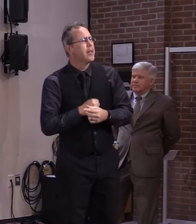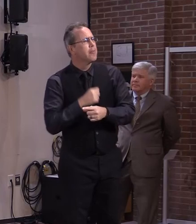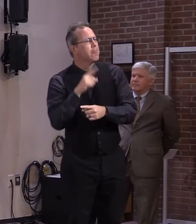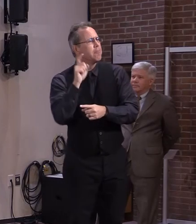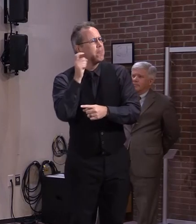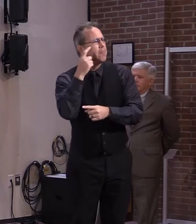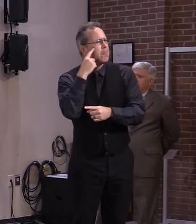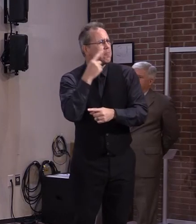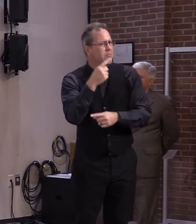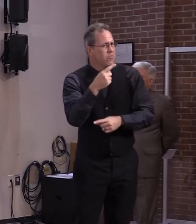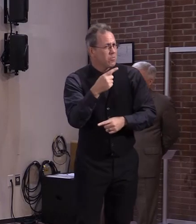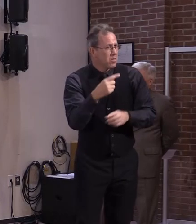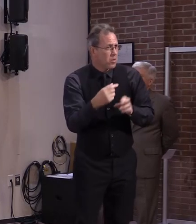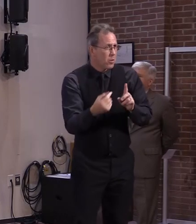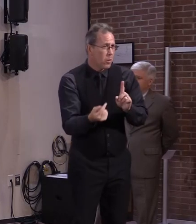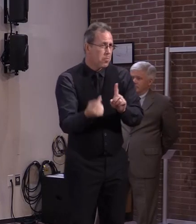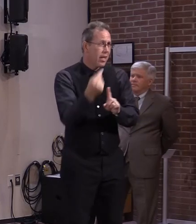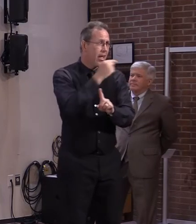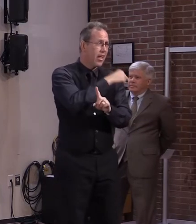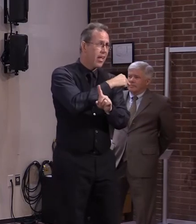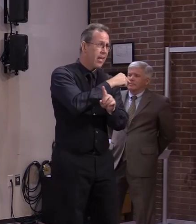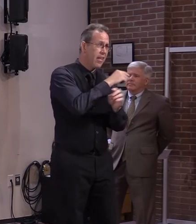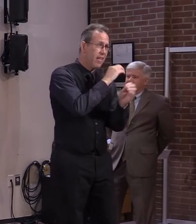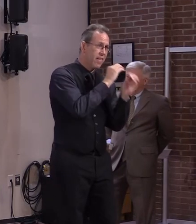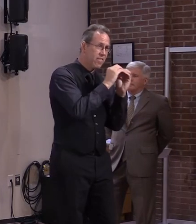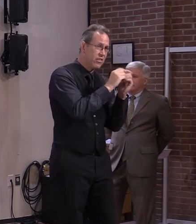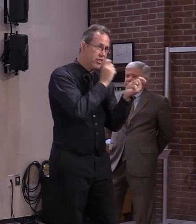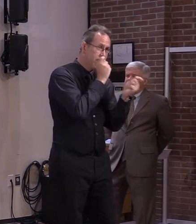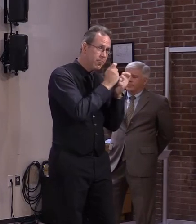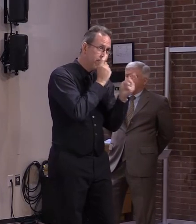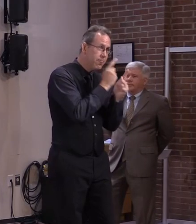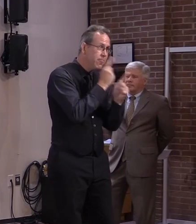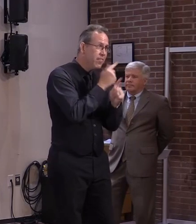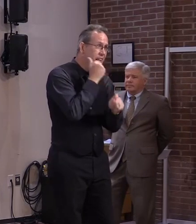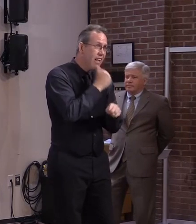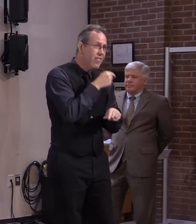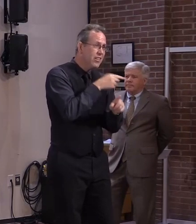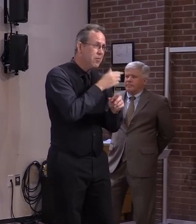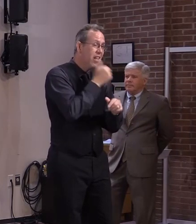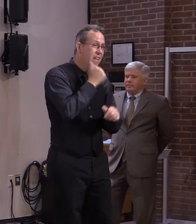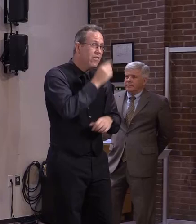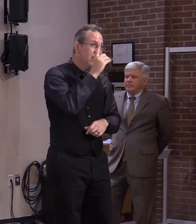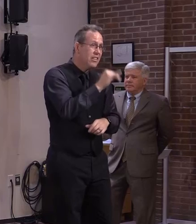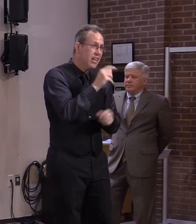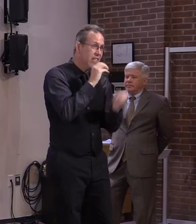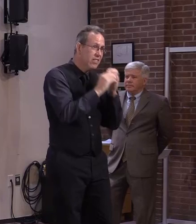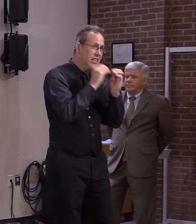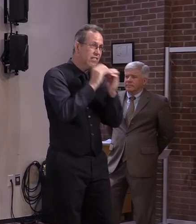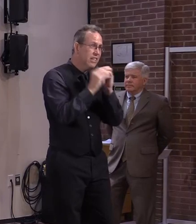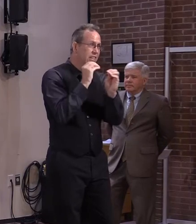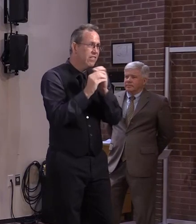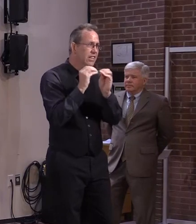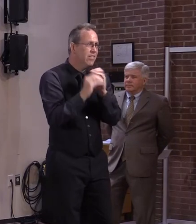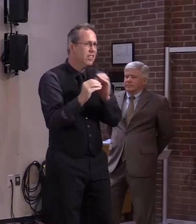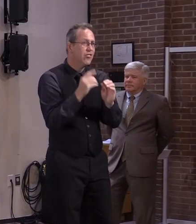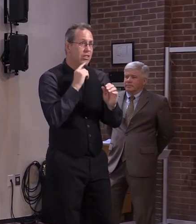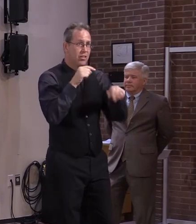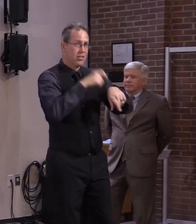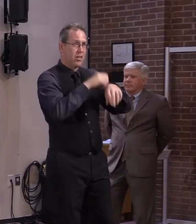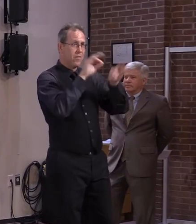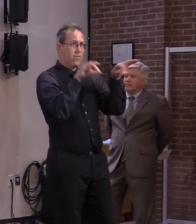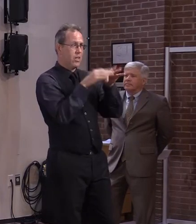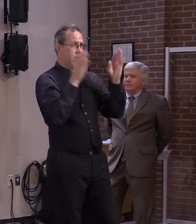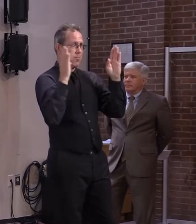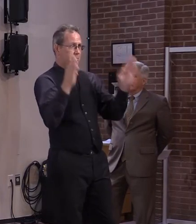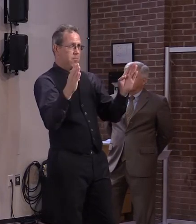and rectify the daily numbers. We know the numbers throughout a period of time were accurate. We had